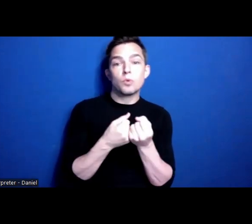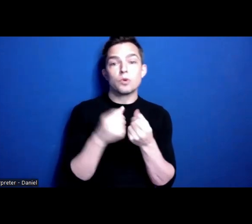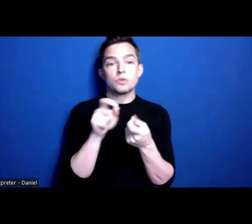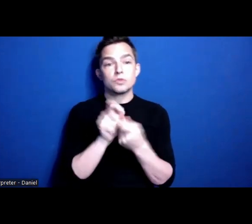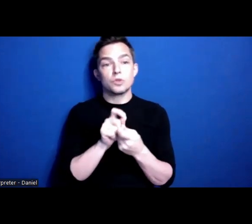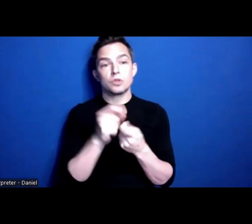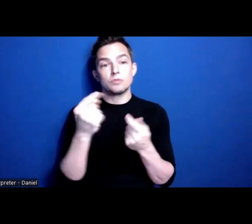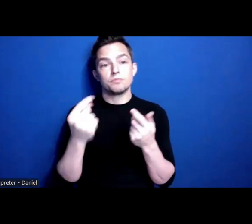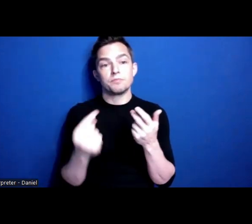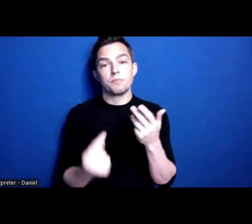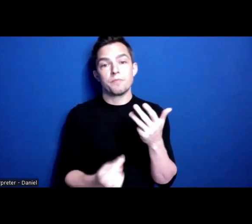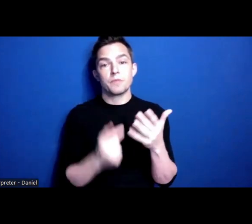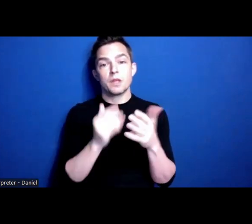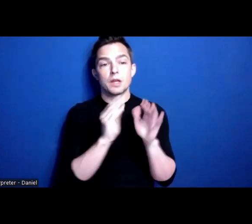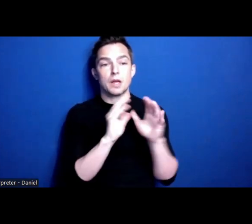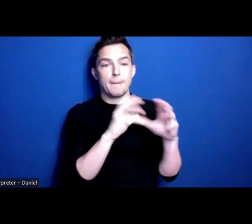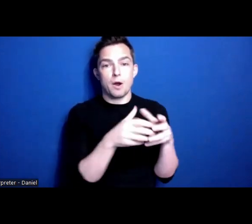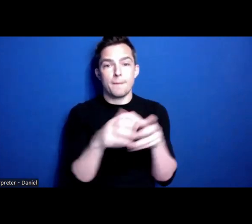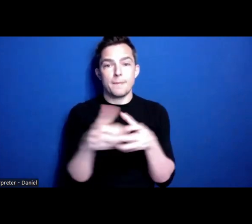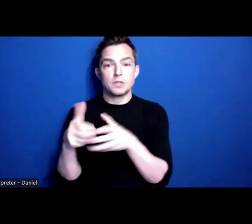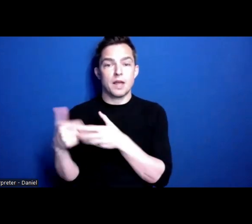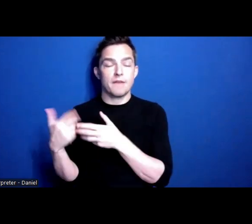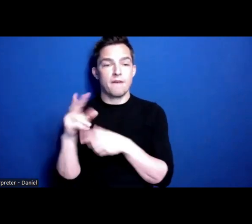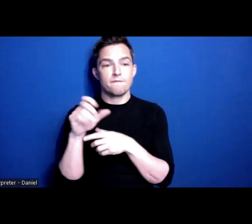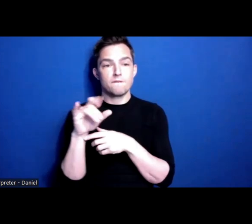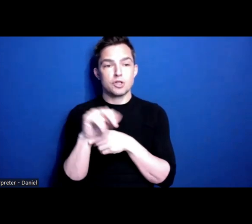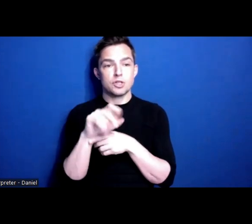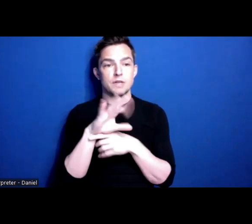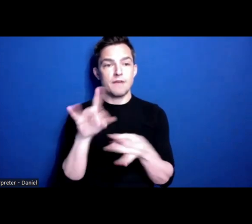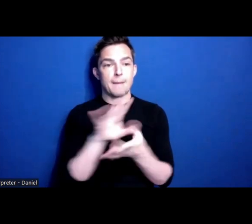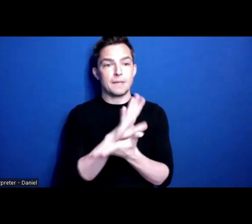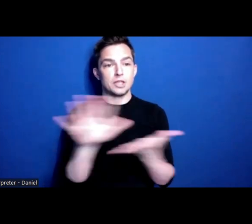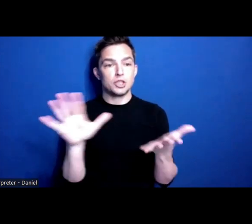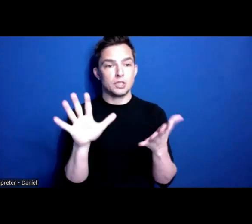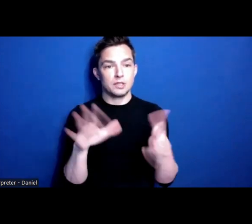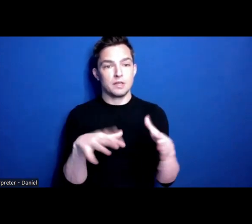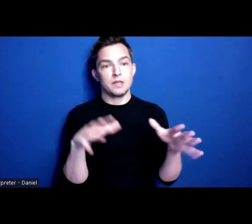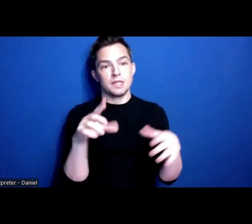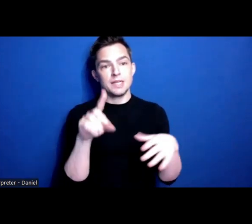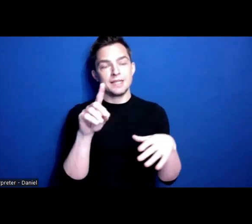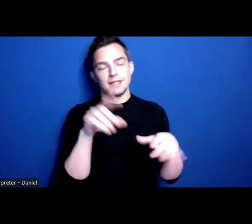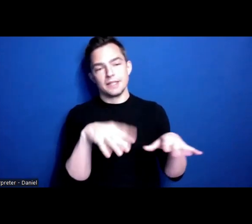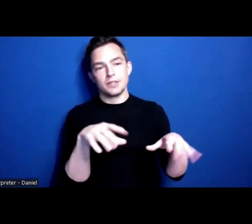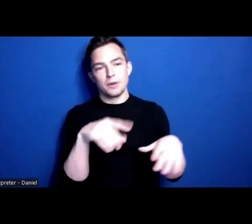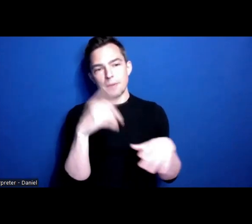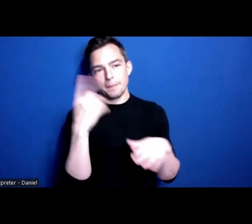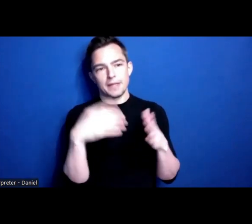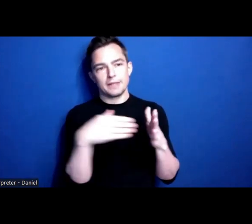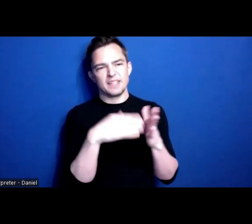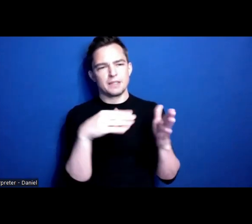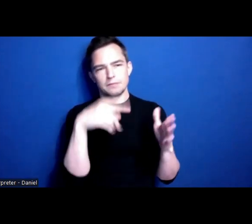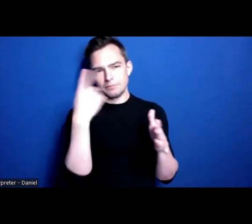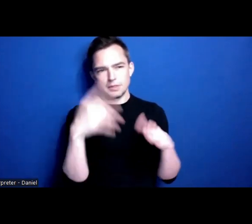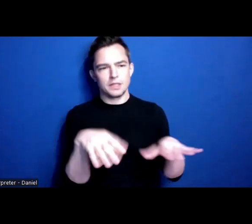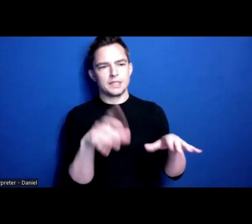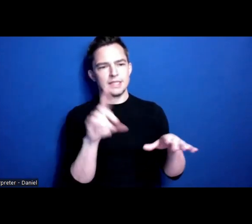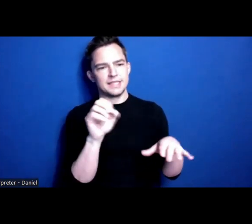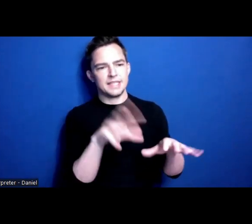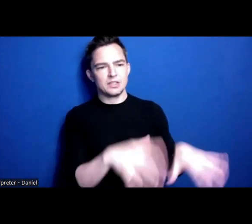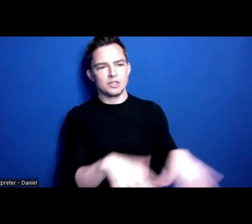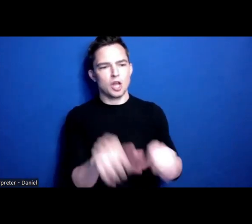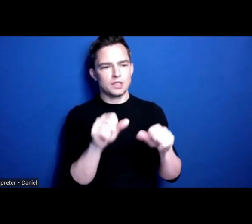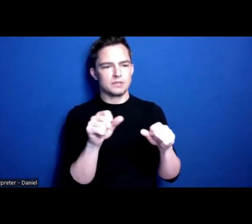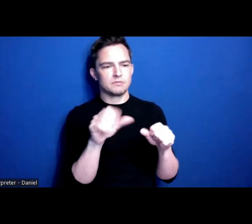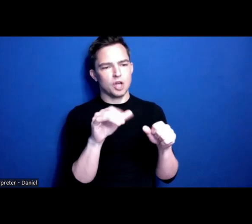quote, compartmentalized versions of abolition, Black liberation, and decolonization, even this